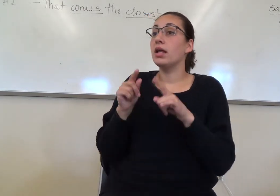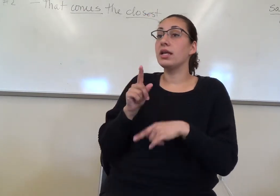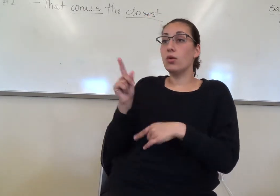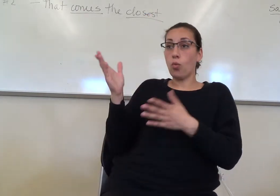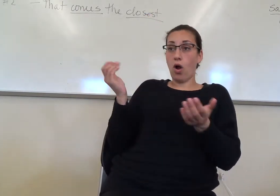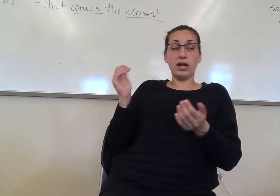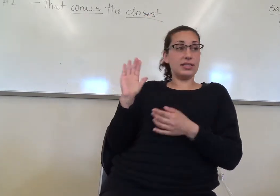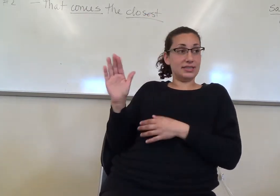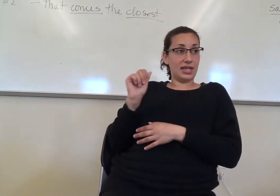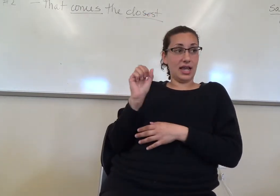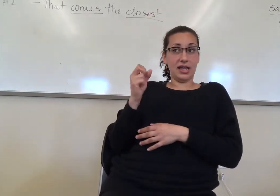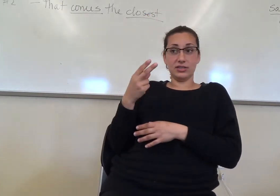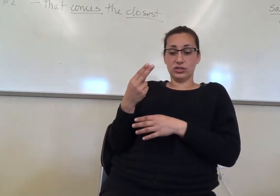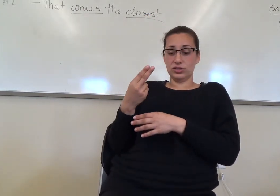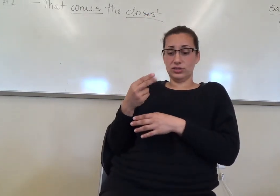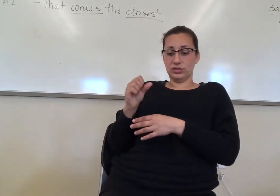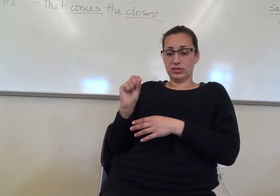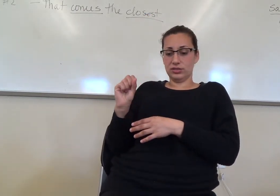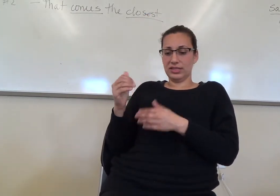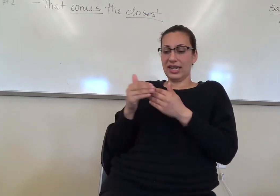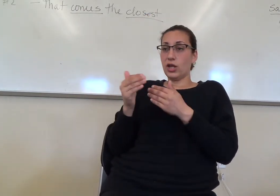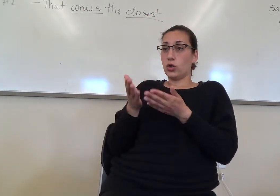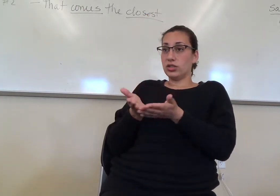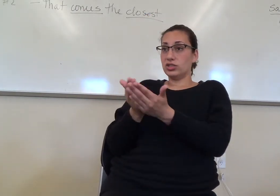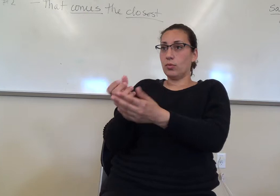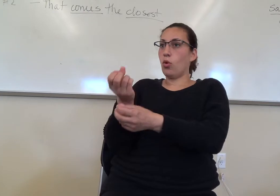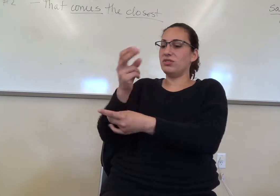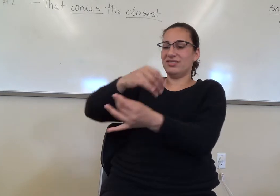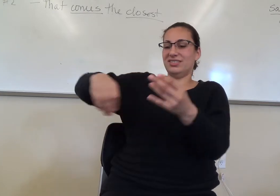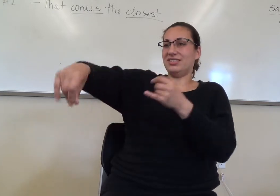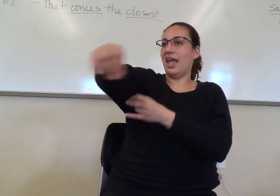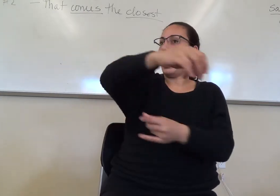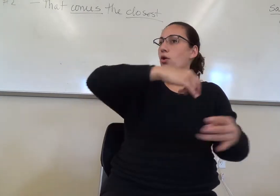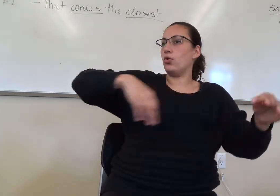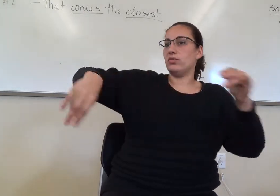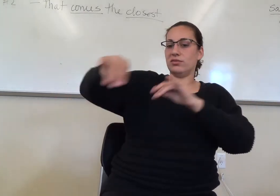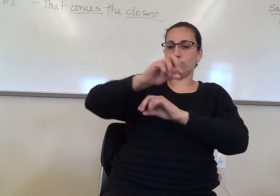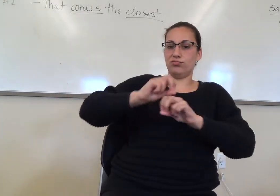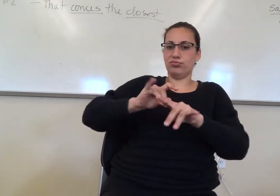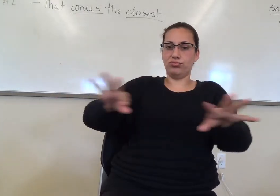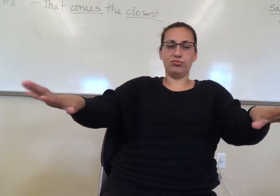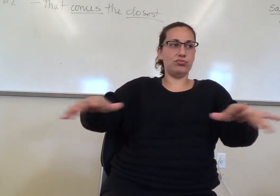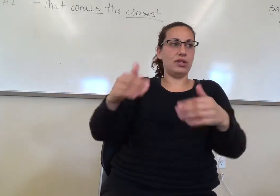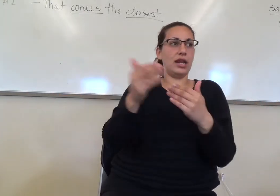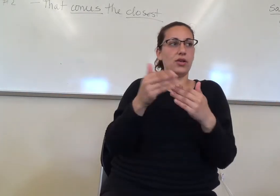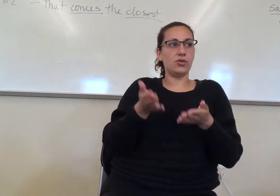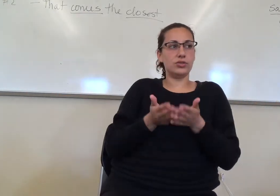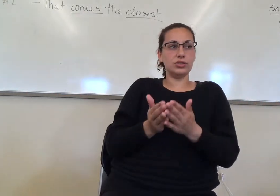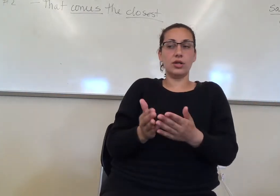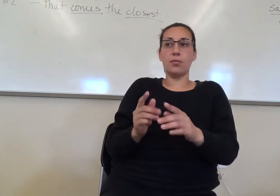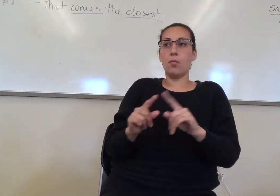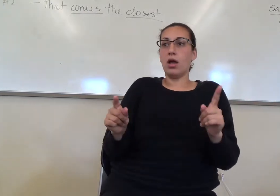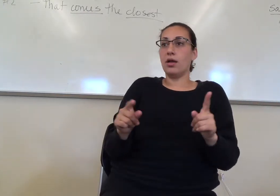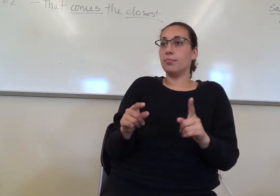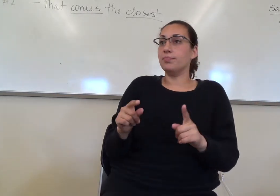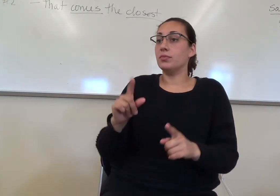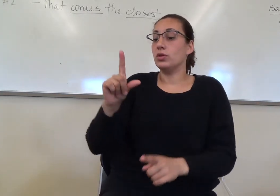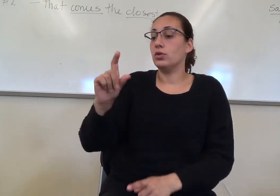or scattered nearby. In that wish, Lewis Robinson was not alone. So this is kind of